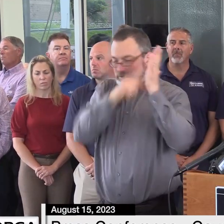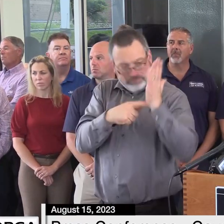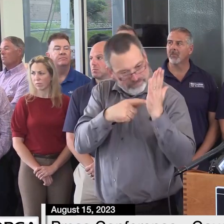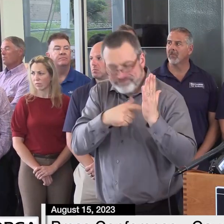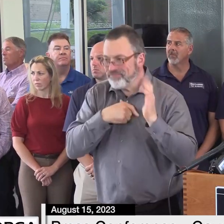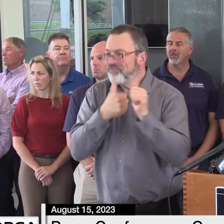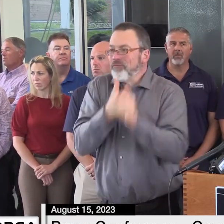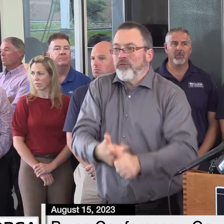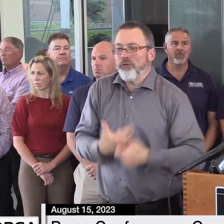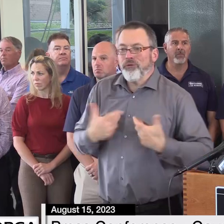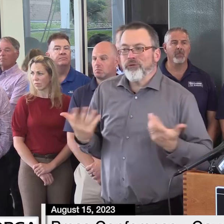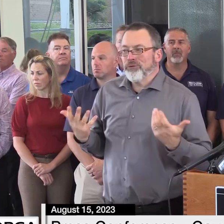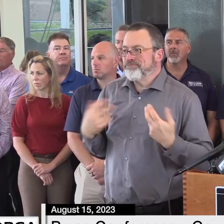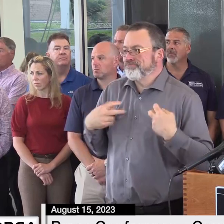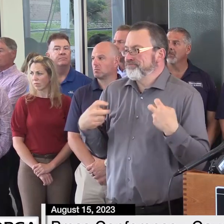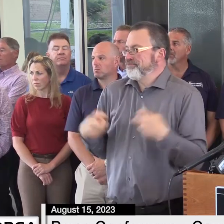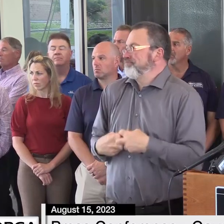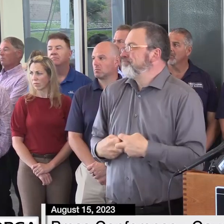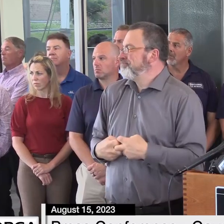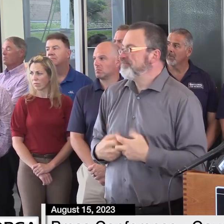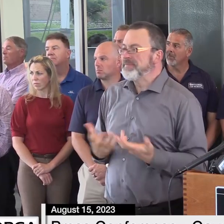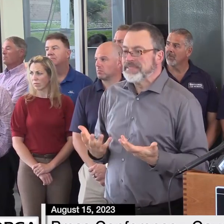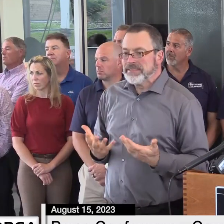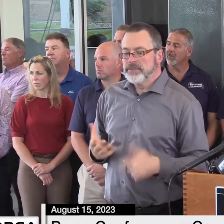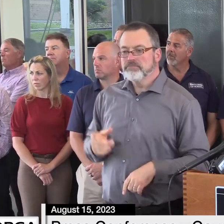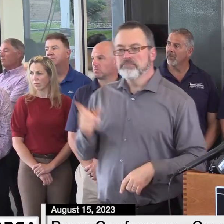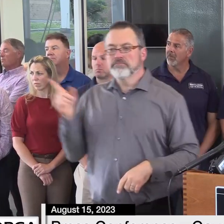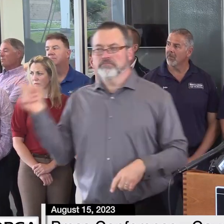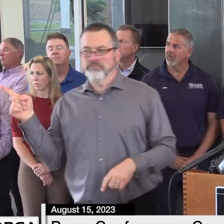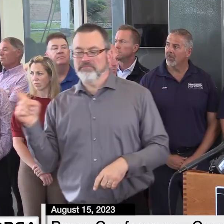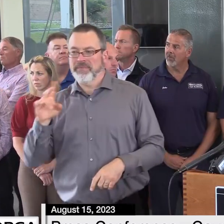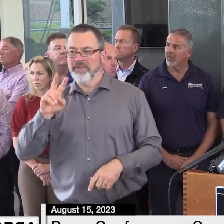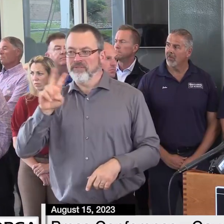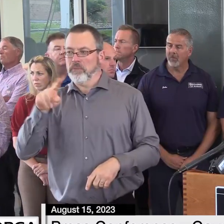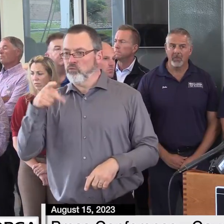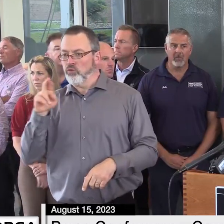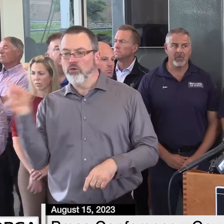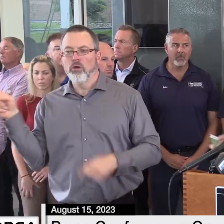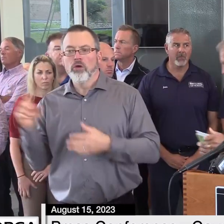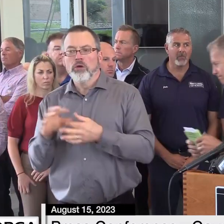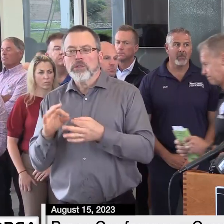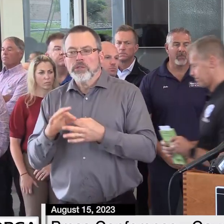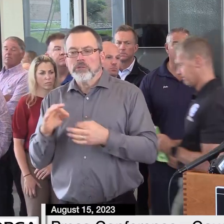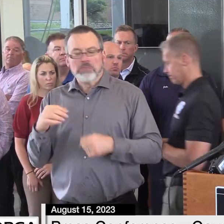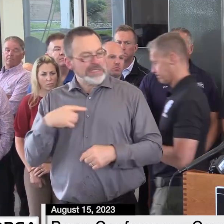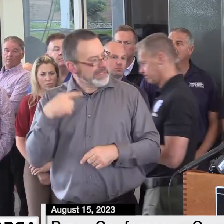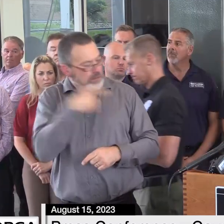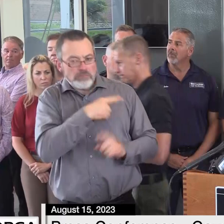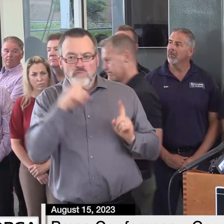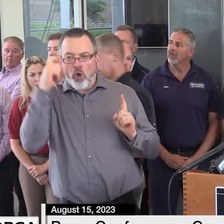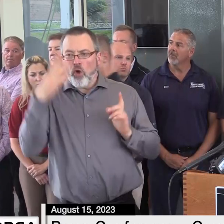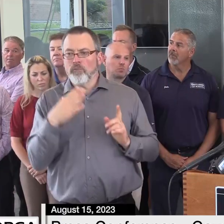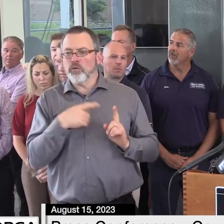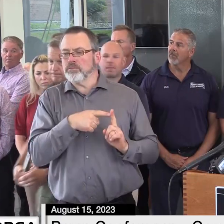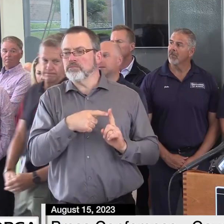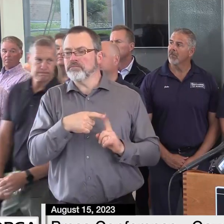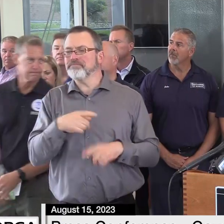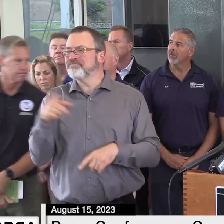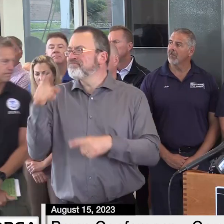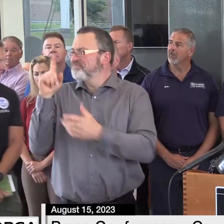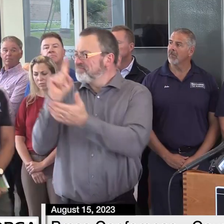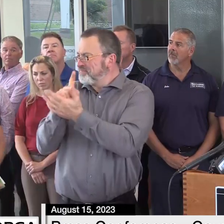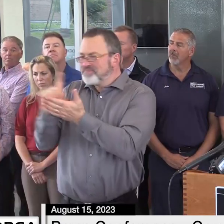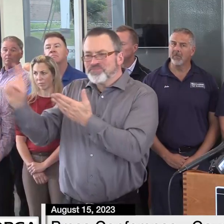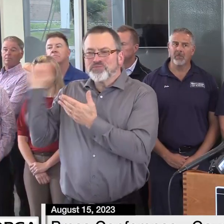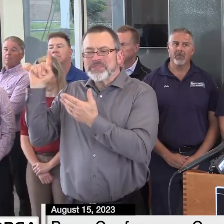operates. And what's the likelihood, Governor, second, we were talking about that, I think, last week, you know, maybe try to have